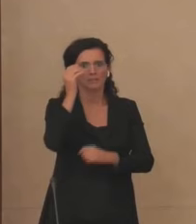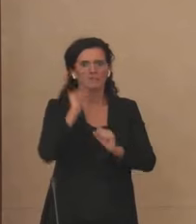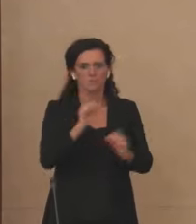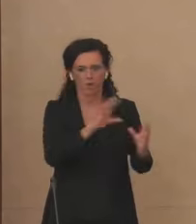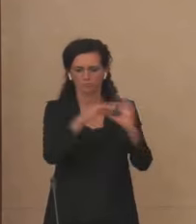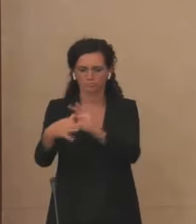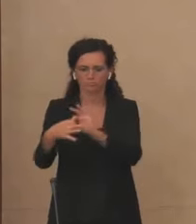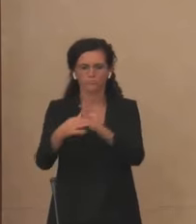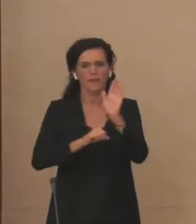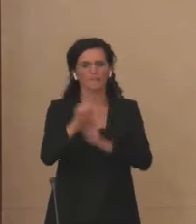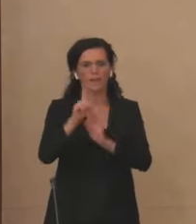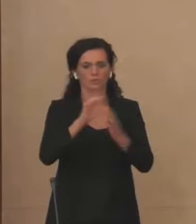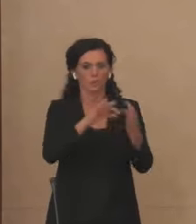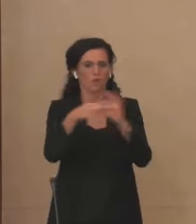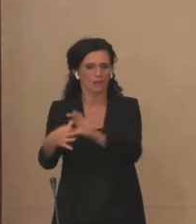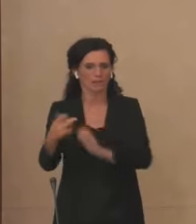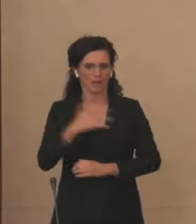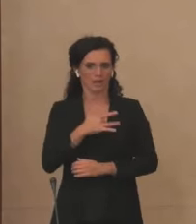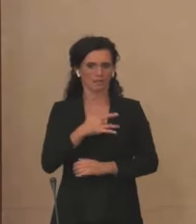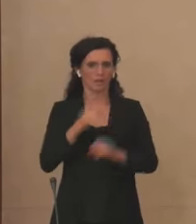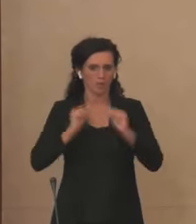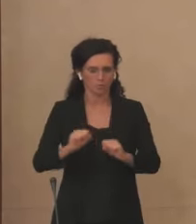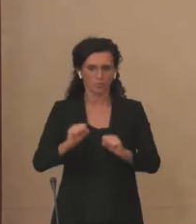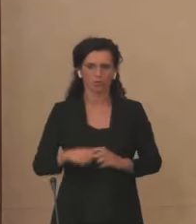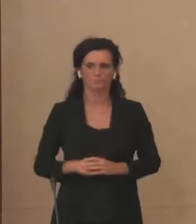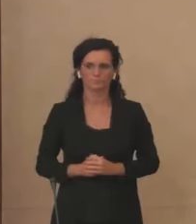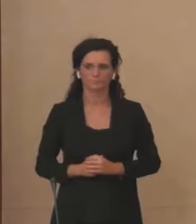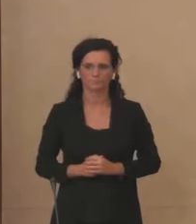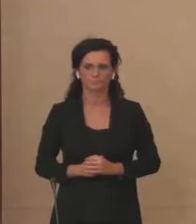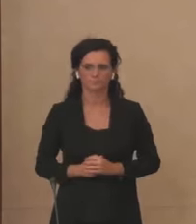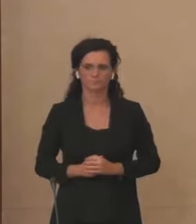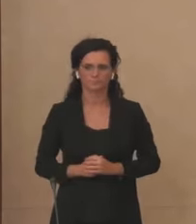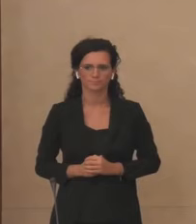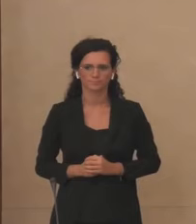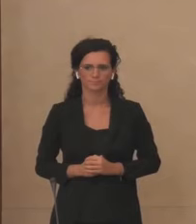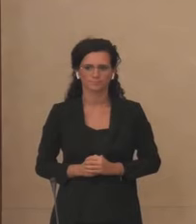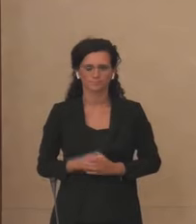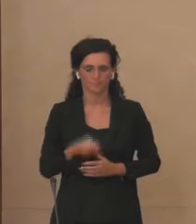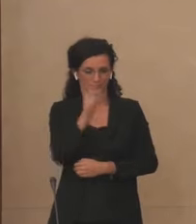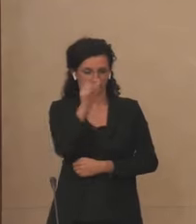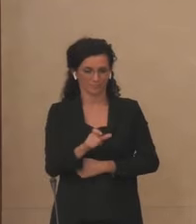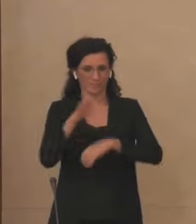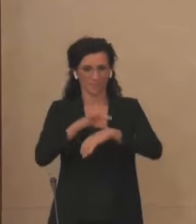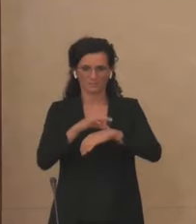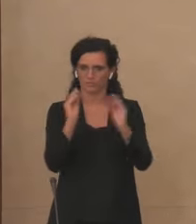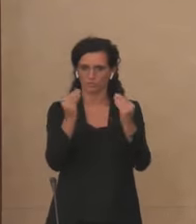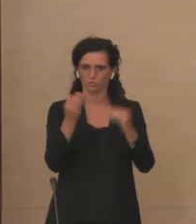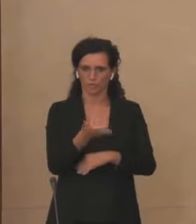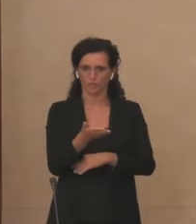but he could not buy it since its commercialization was